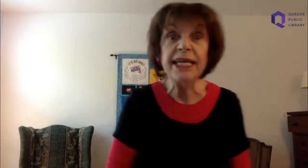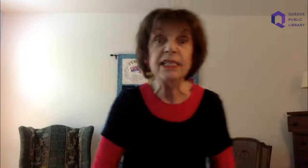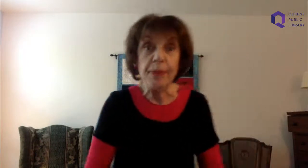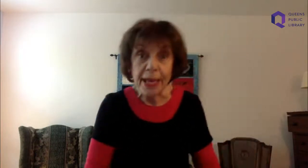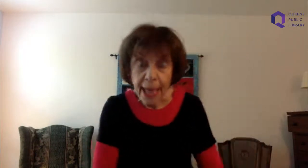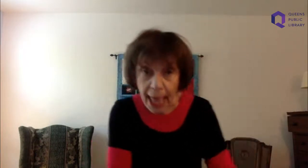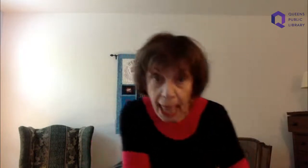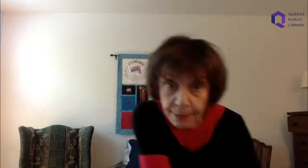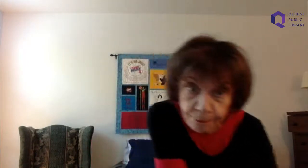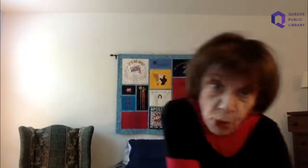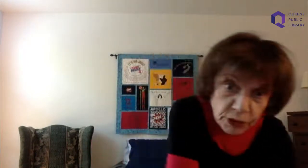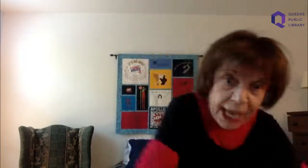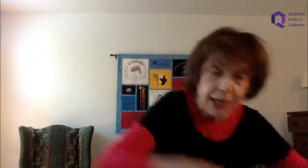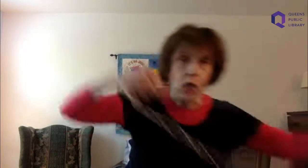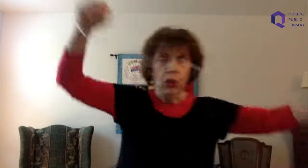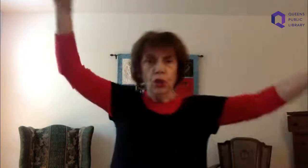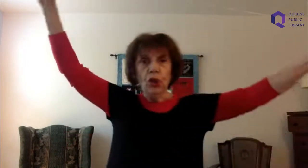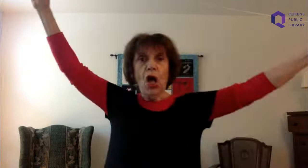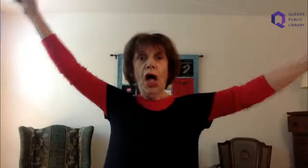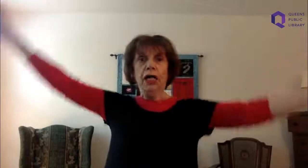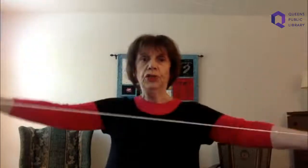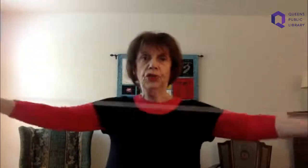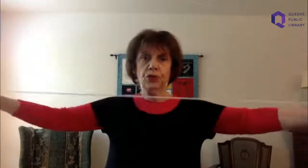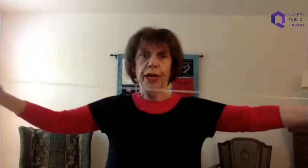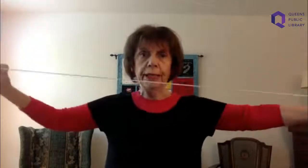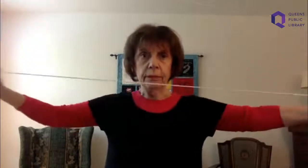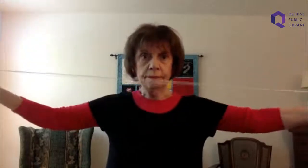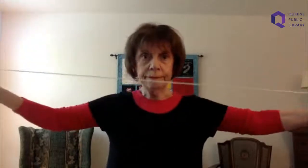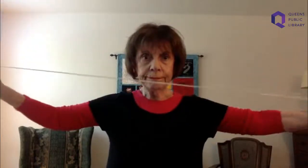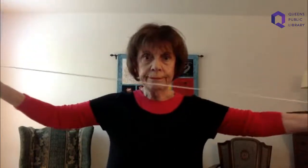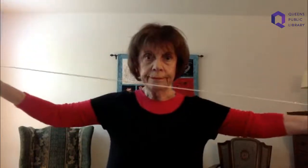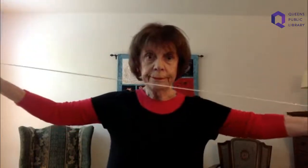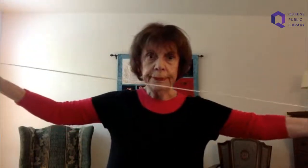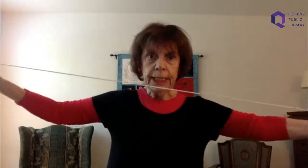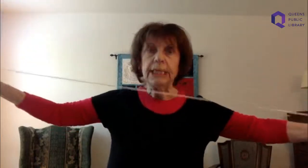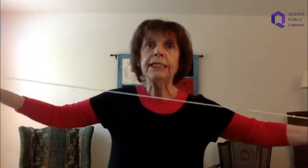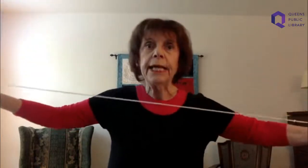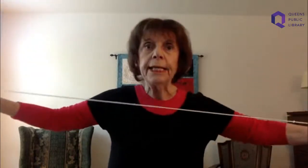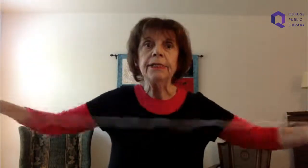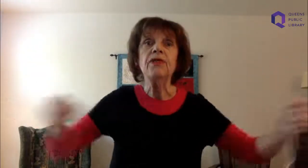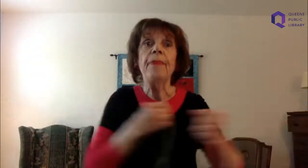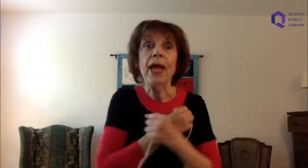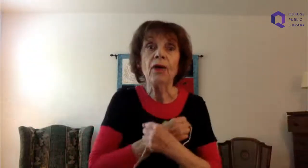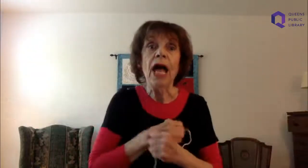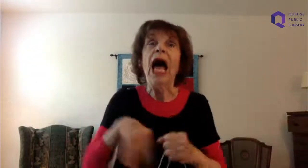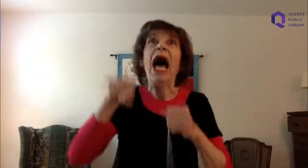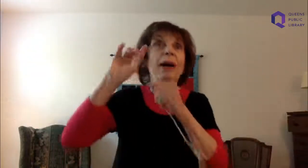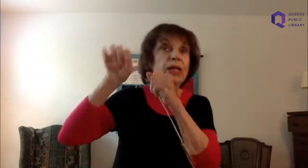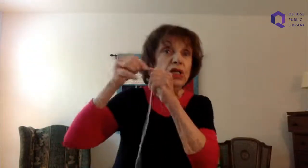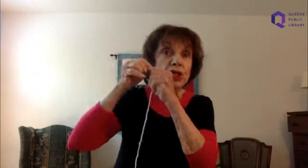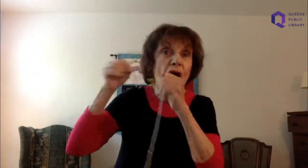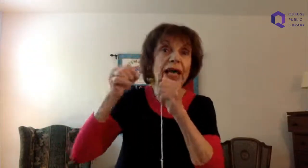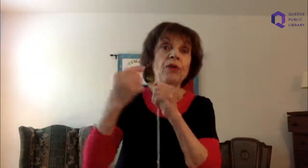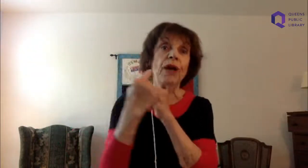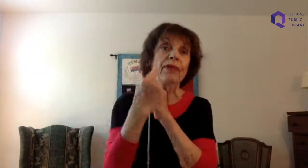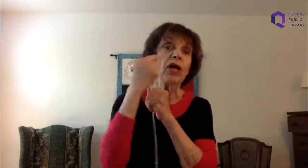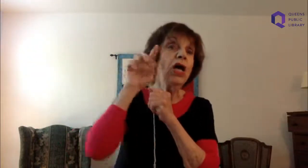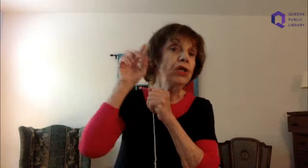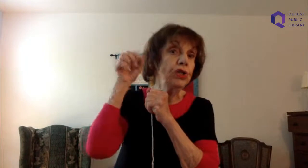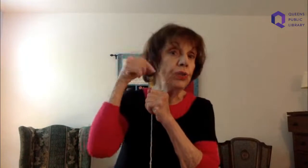bed and pulled out a long string. He said to the bear, "I'm going to tie it around the tooth